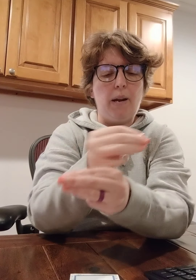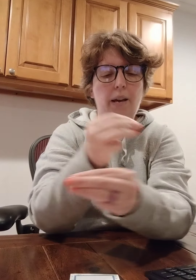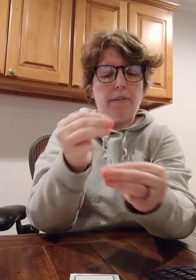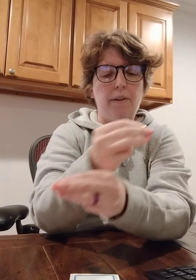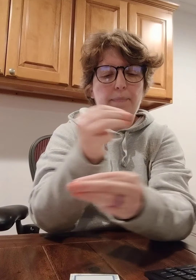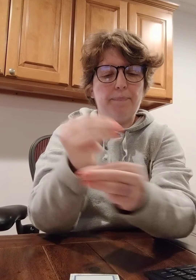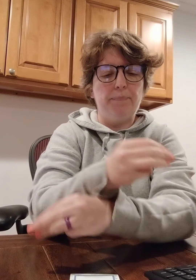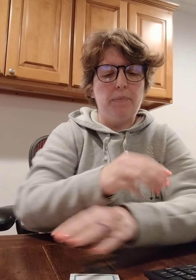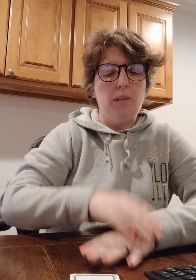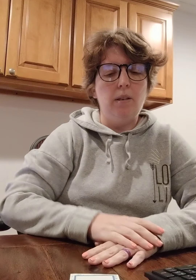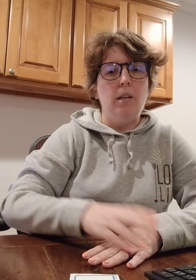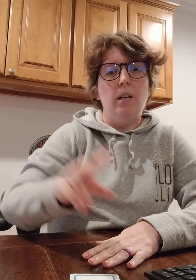Math.